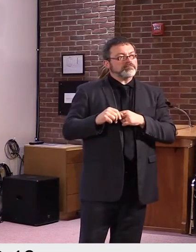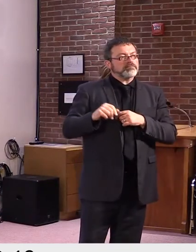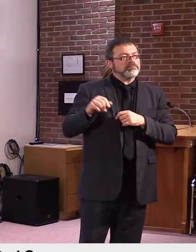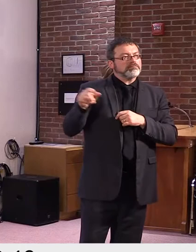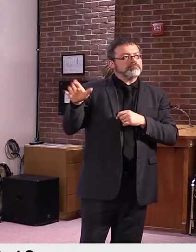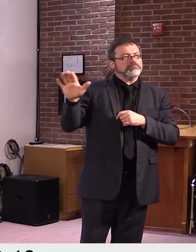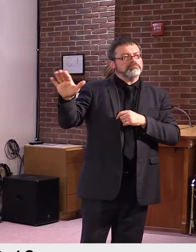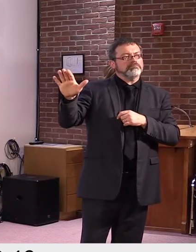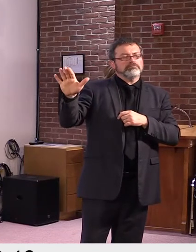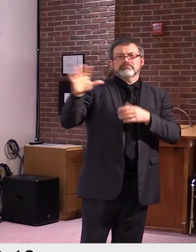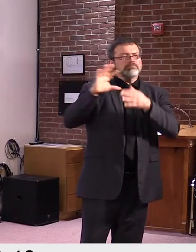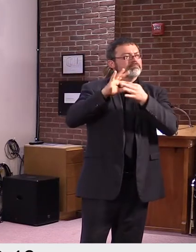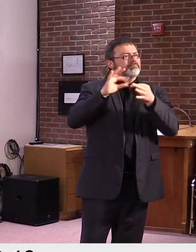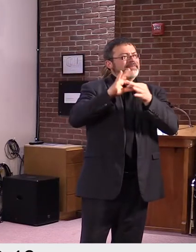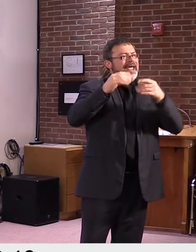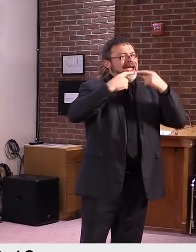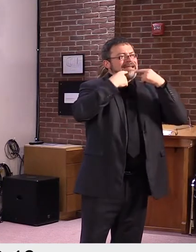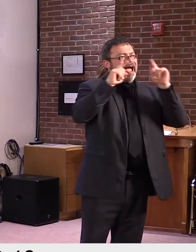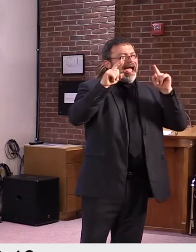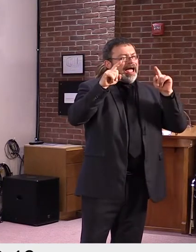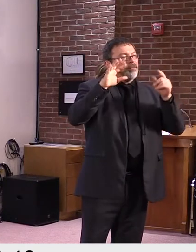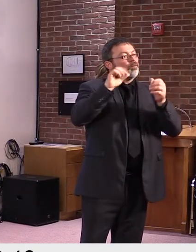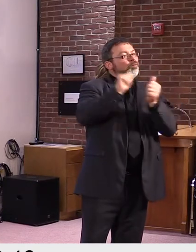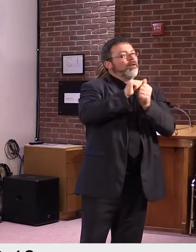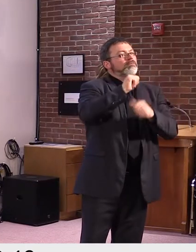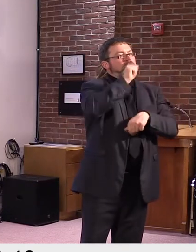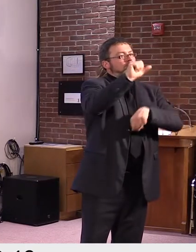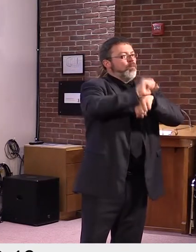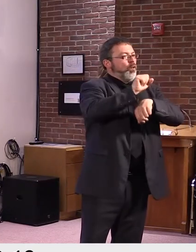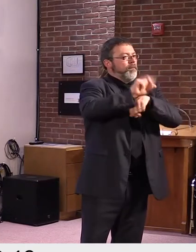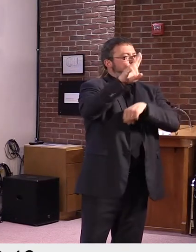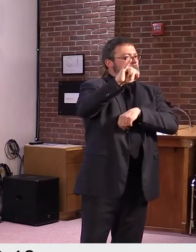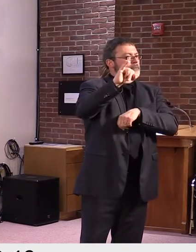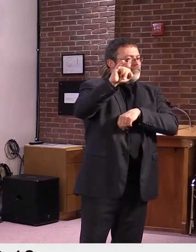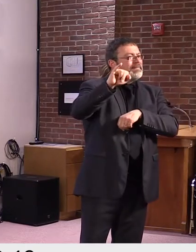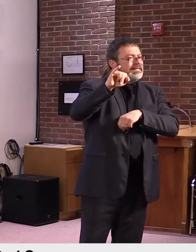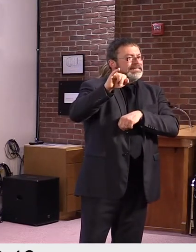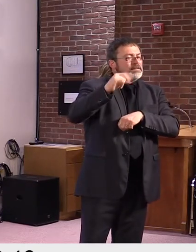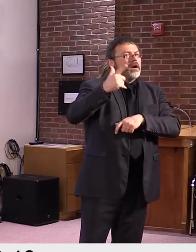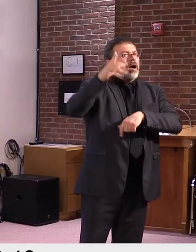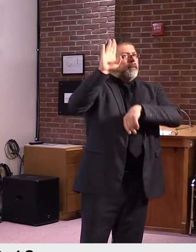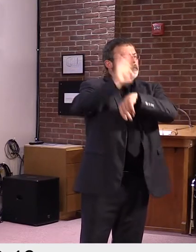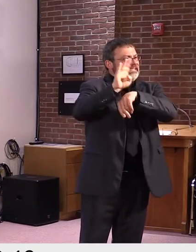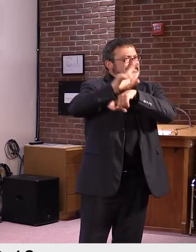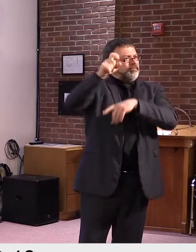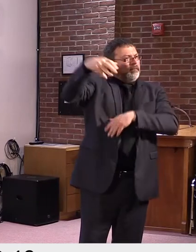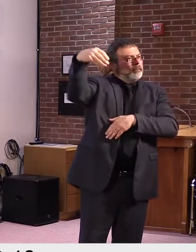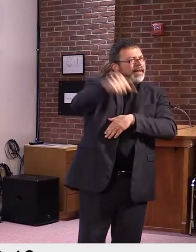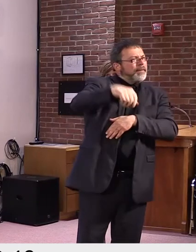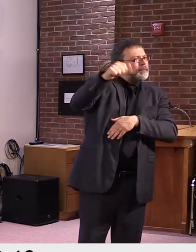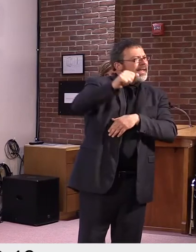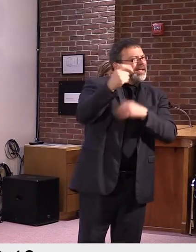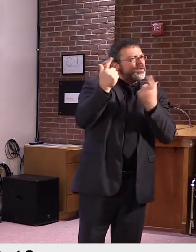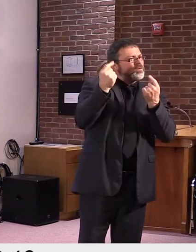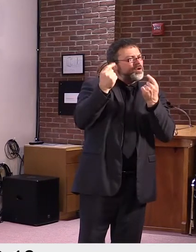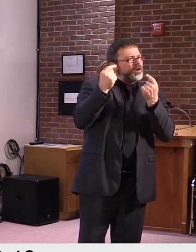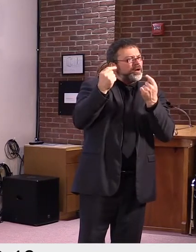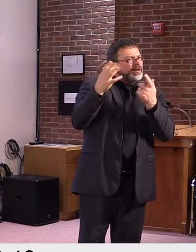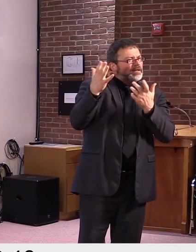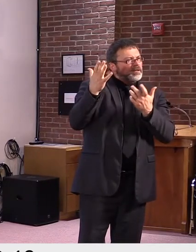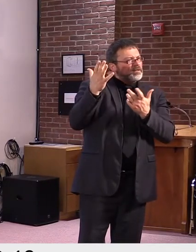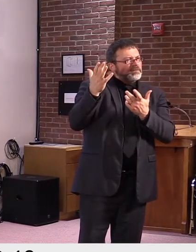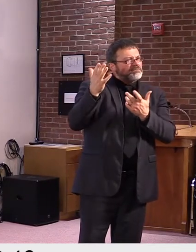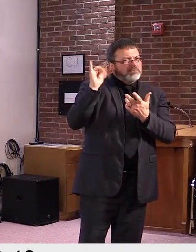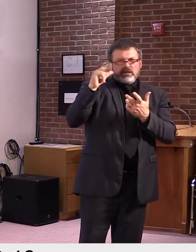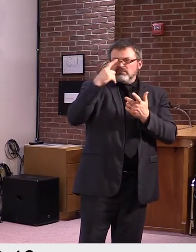the impact it's going to have on businesses that are paying into that tax in the immediate future? Yeah, I'll